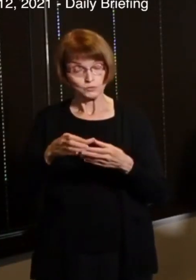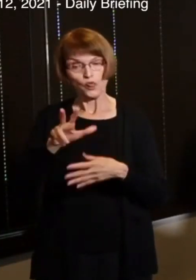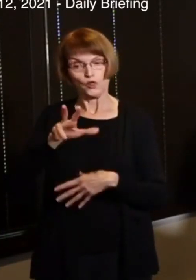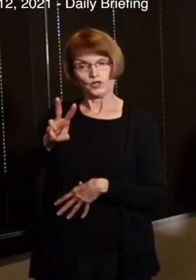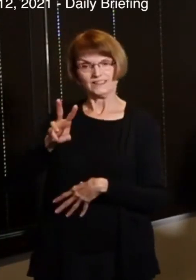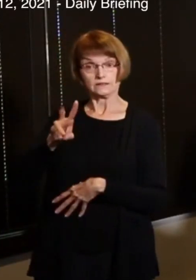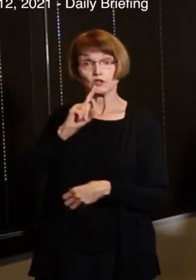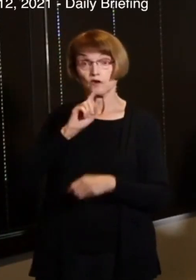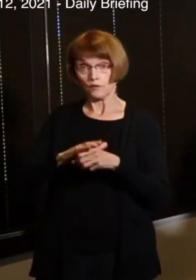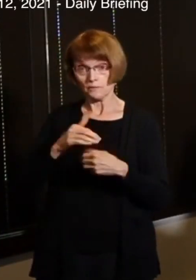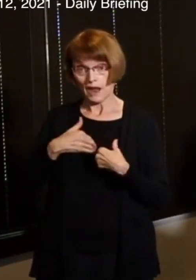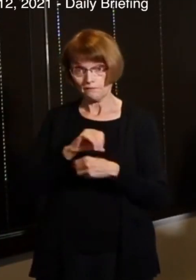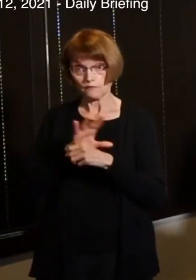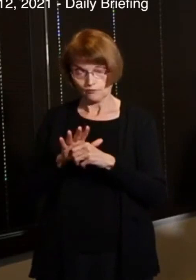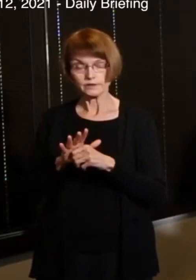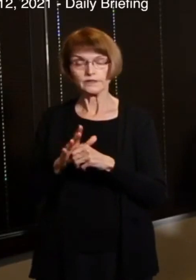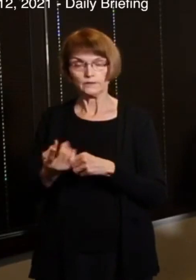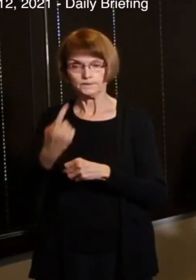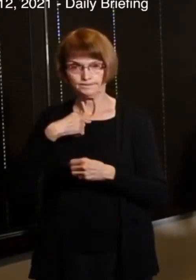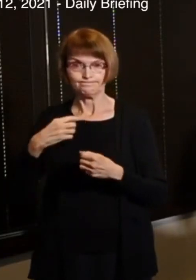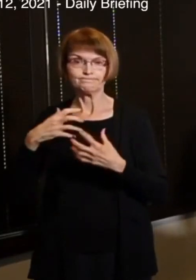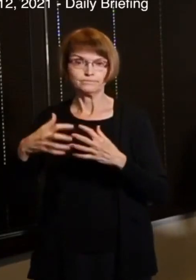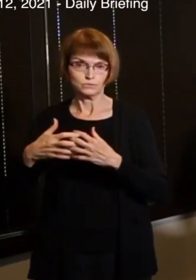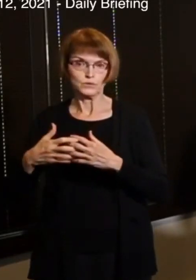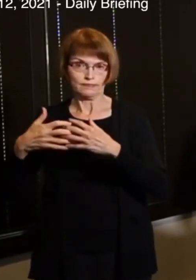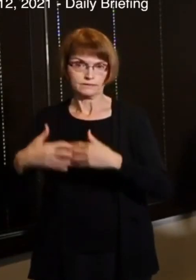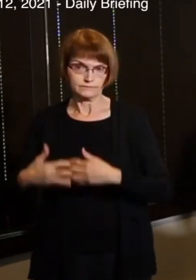COVID patients on ventilators today.